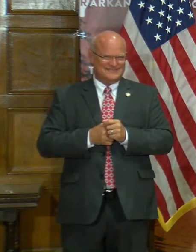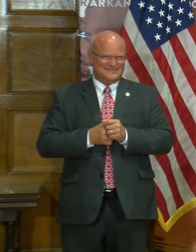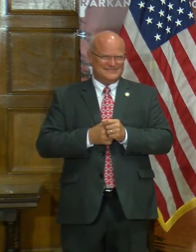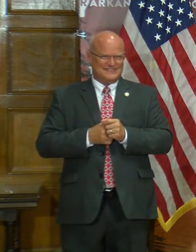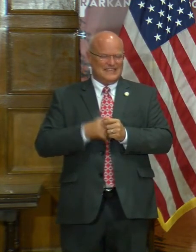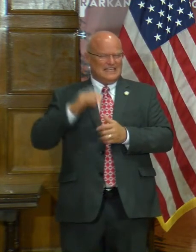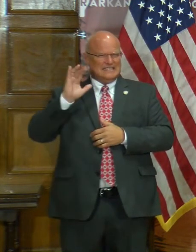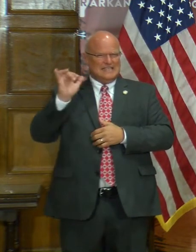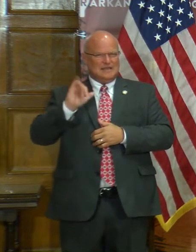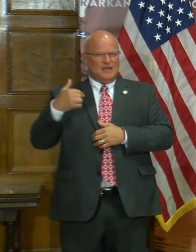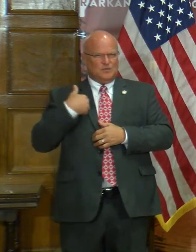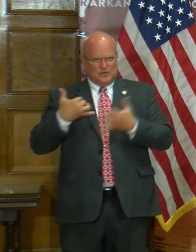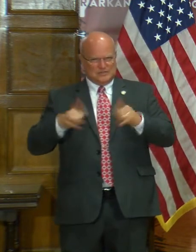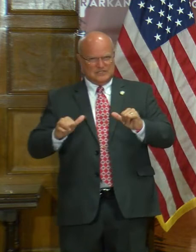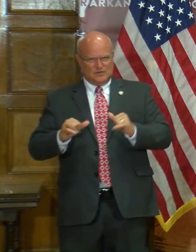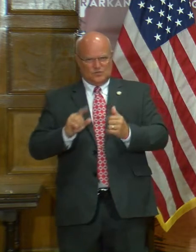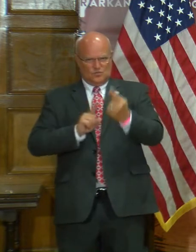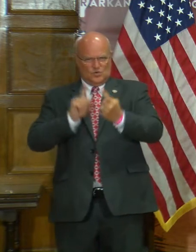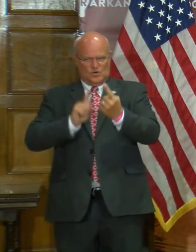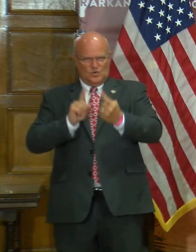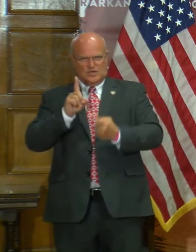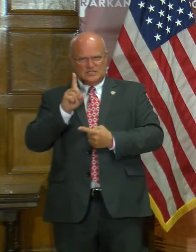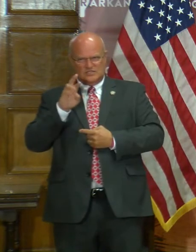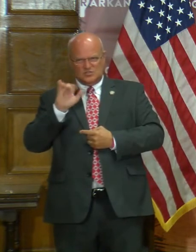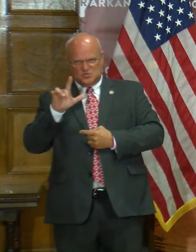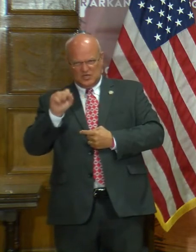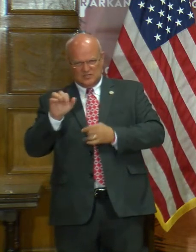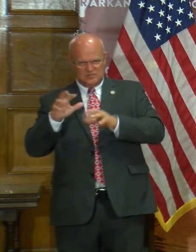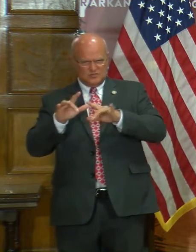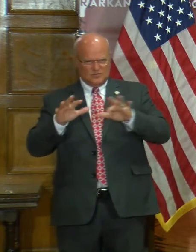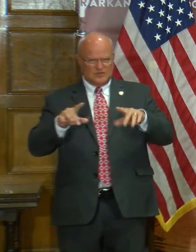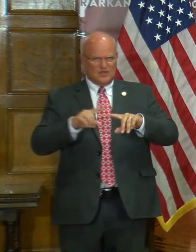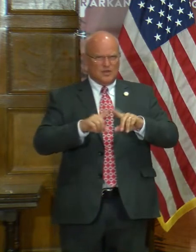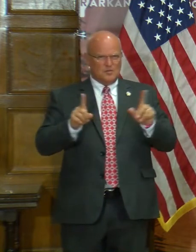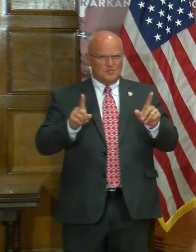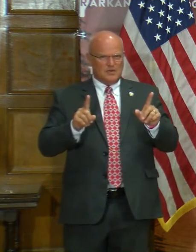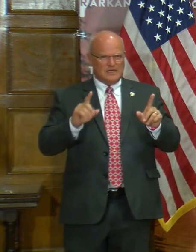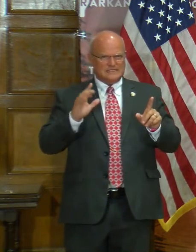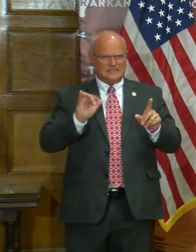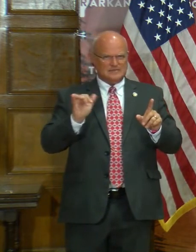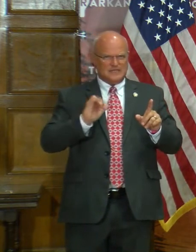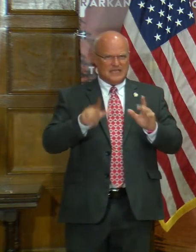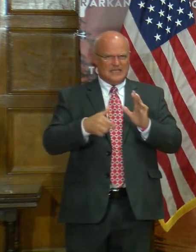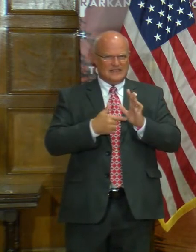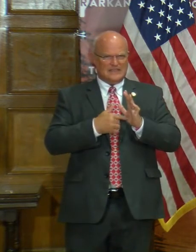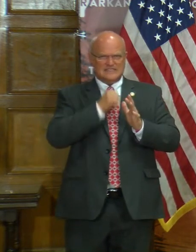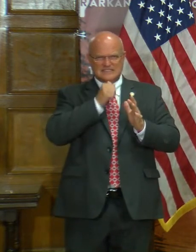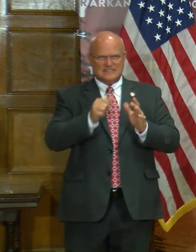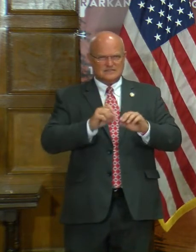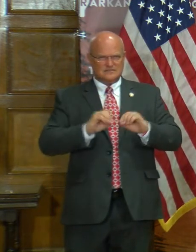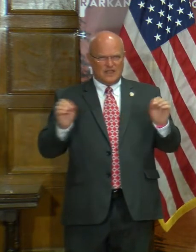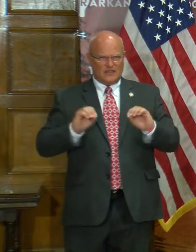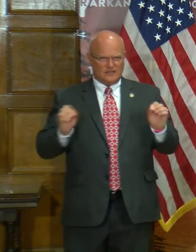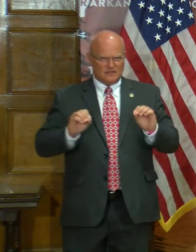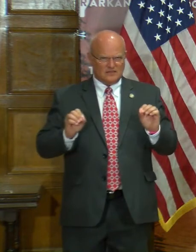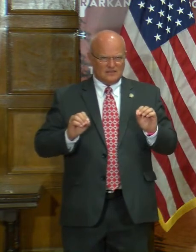Because it seemed like we were still doing one-on-one drills and all that stuff, but it seems like this doesn't do anything.